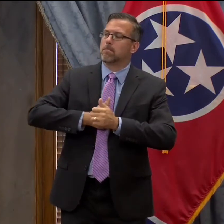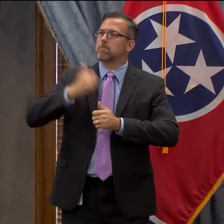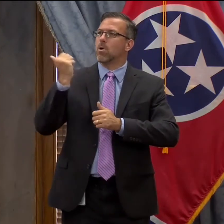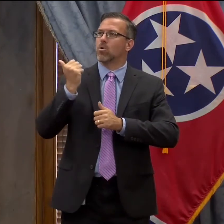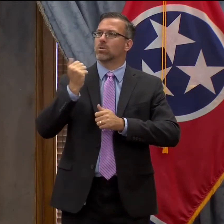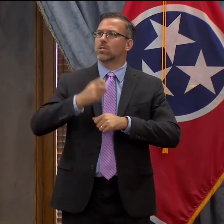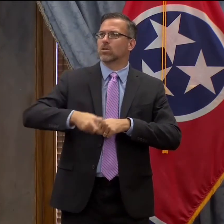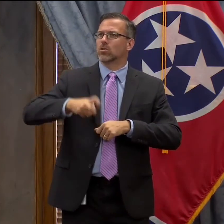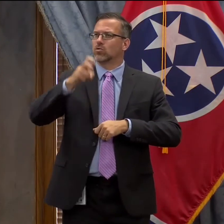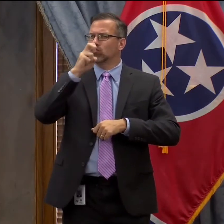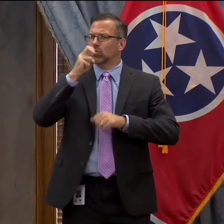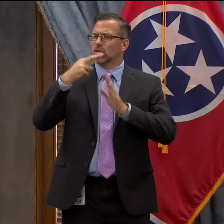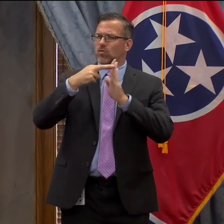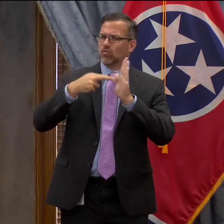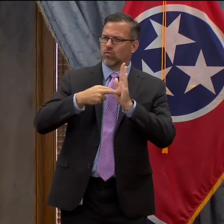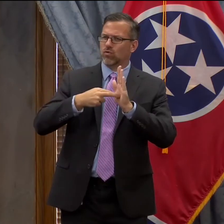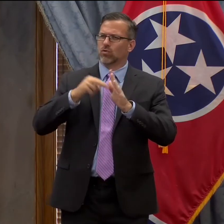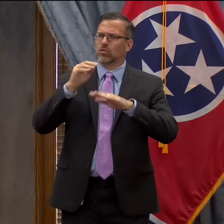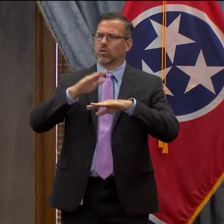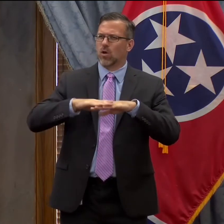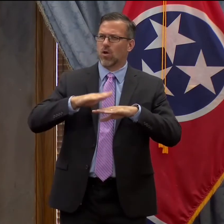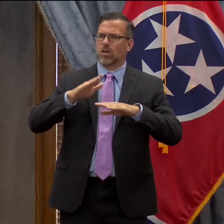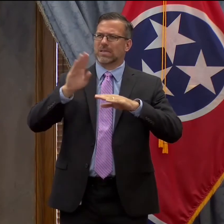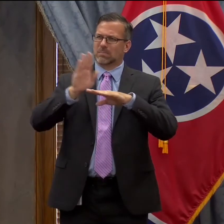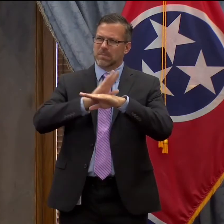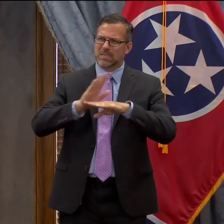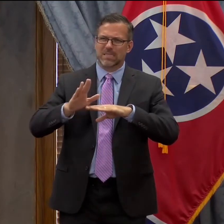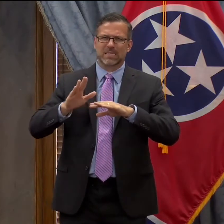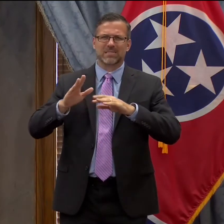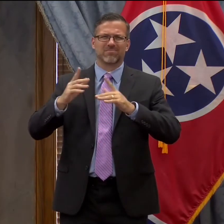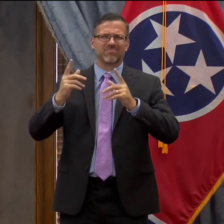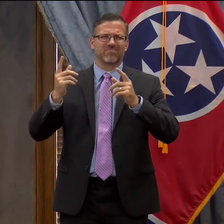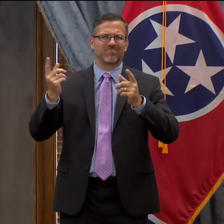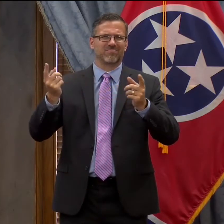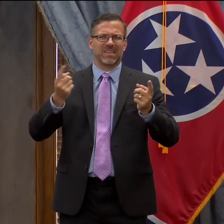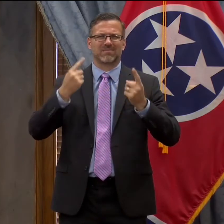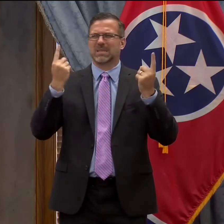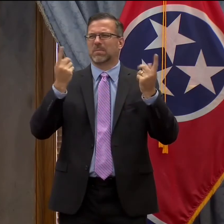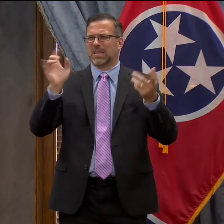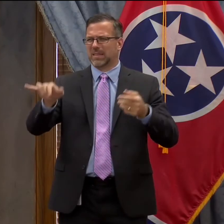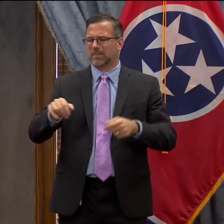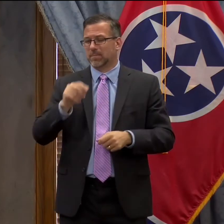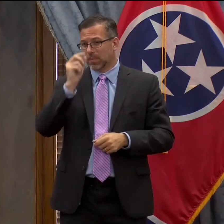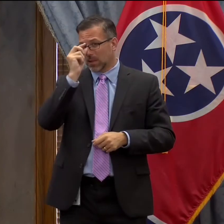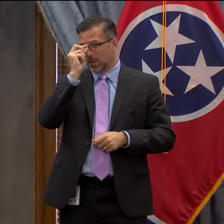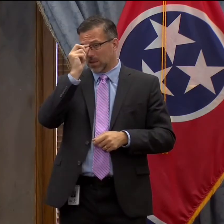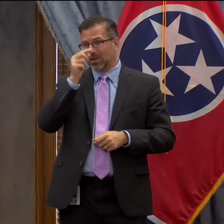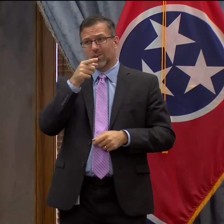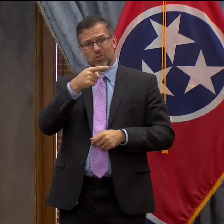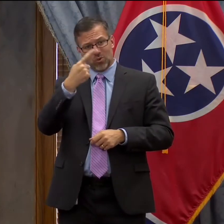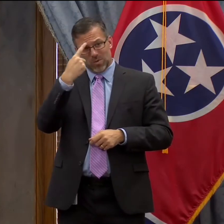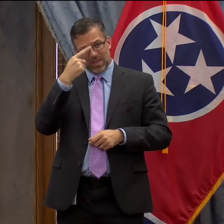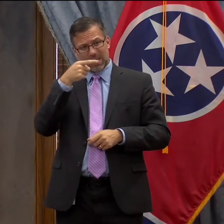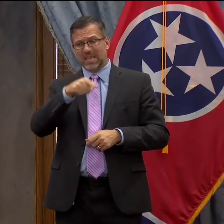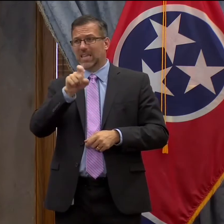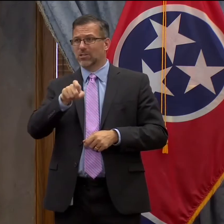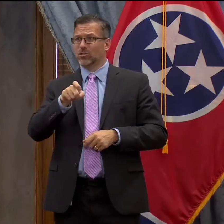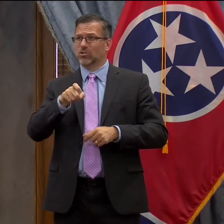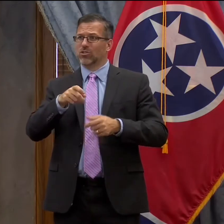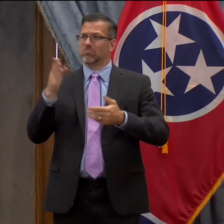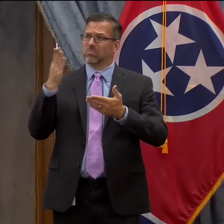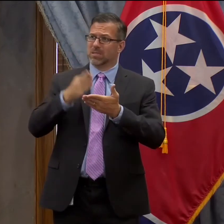rules on commercial activity, something like that. Do you think that he should lift all of the current